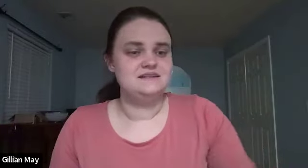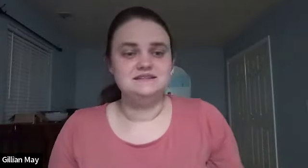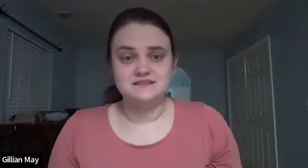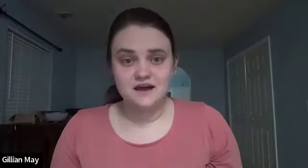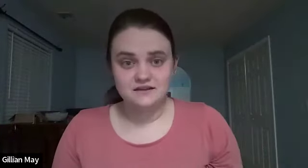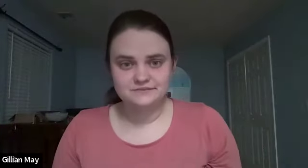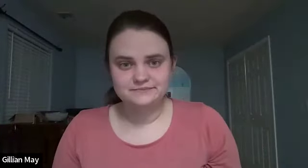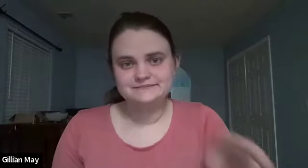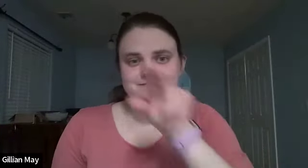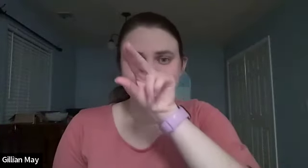Duck,